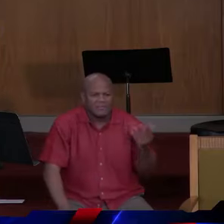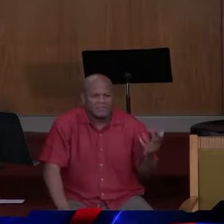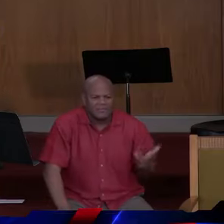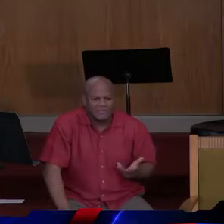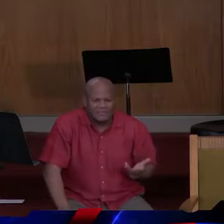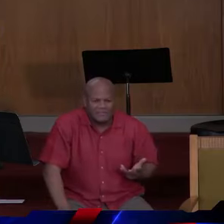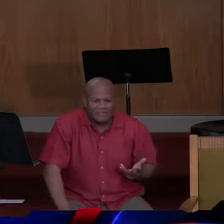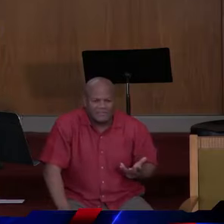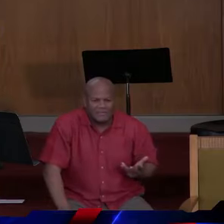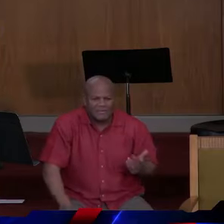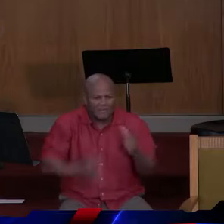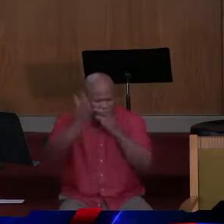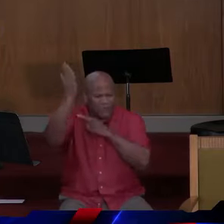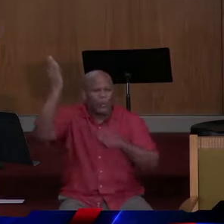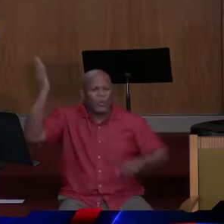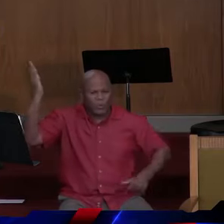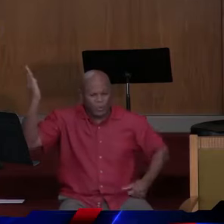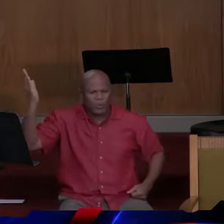The Lord.